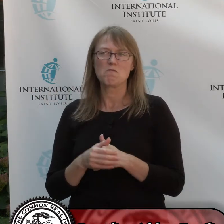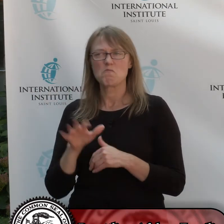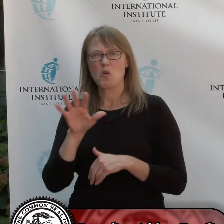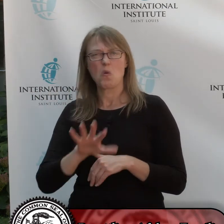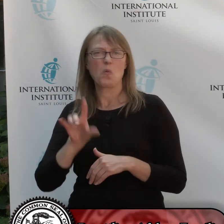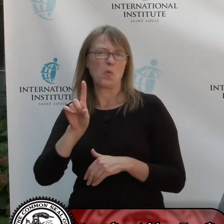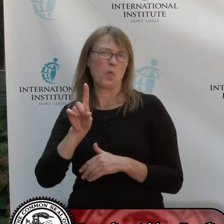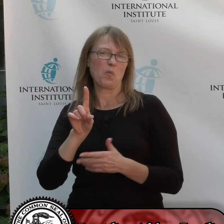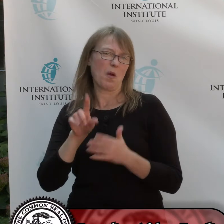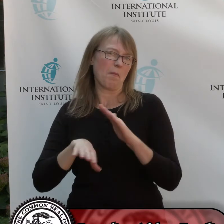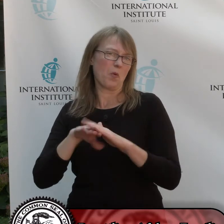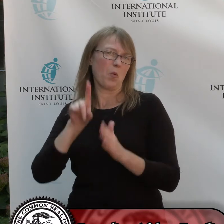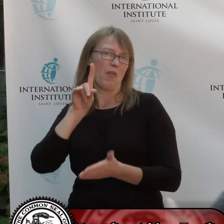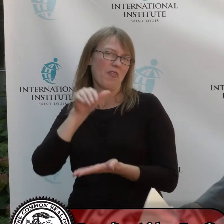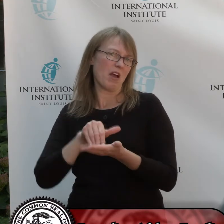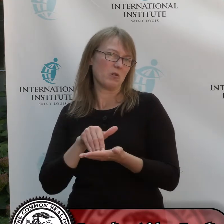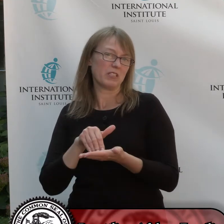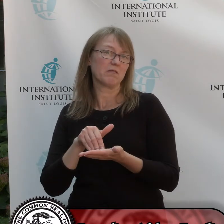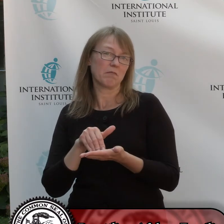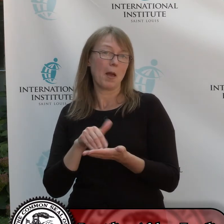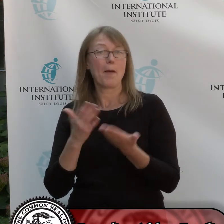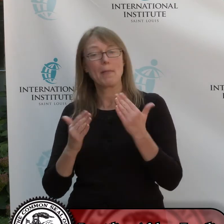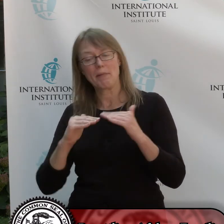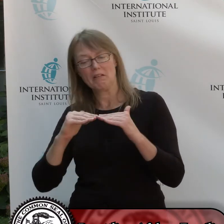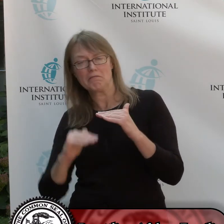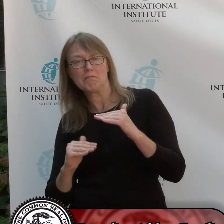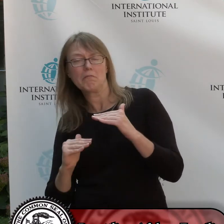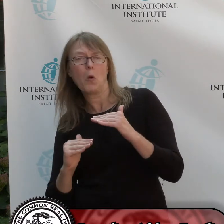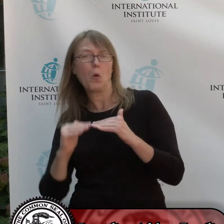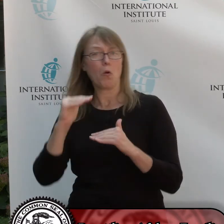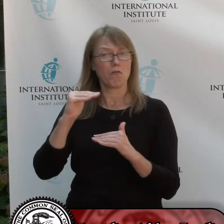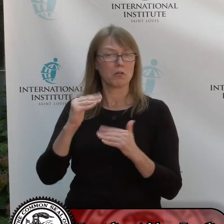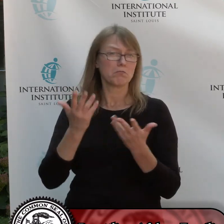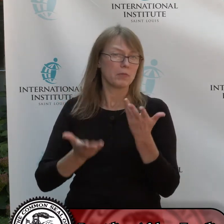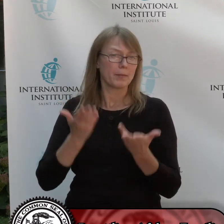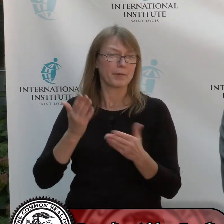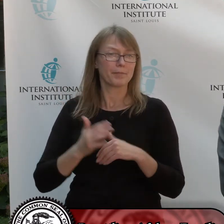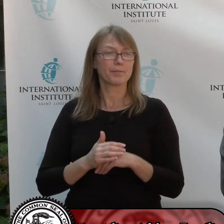1,000, but it could be less, it could be more.